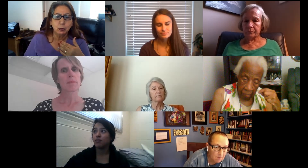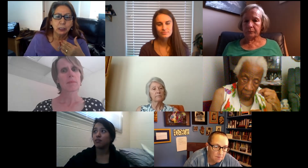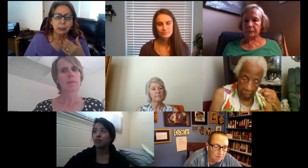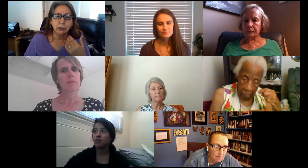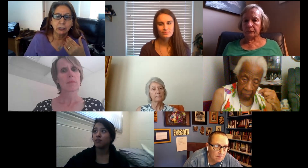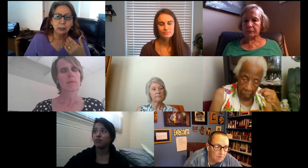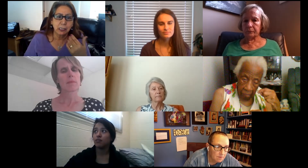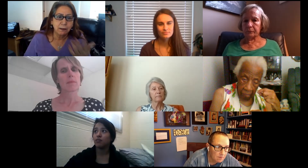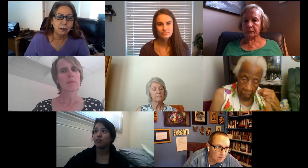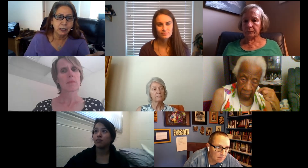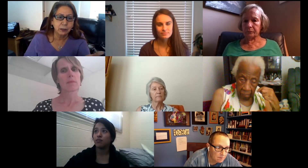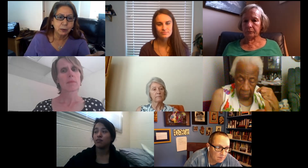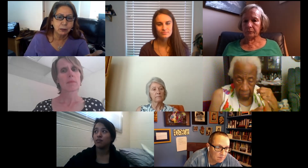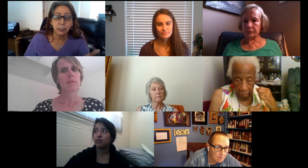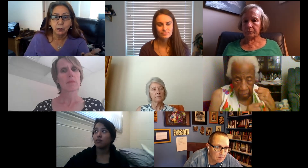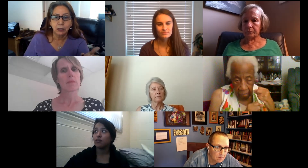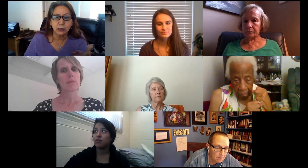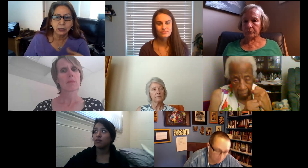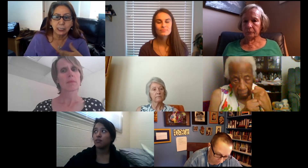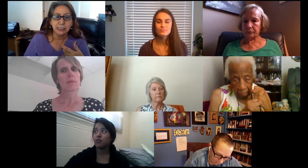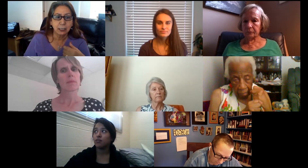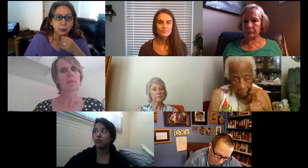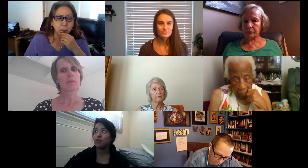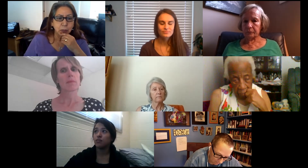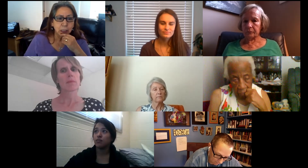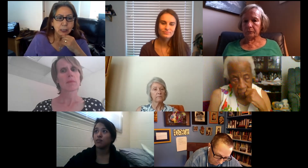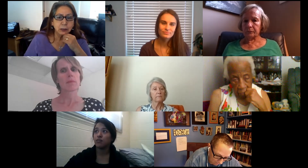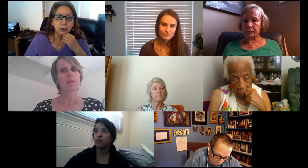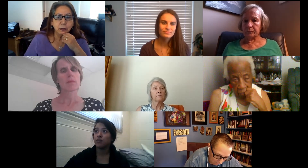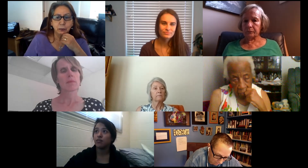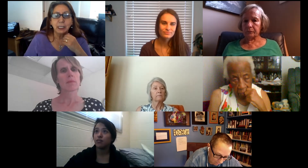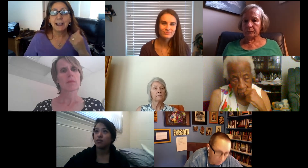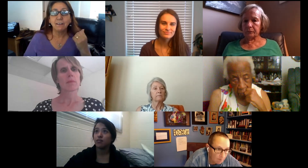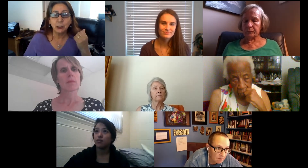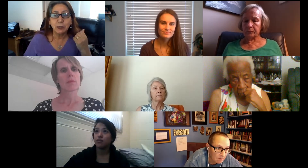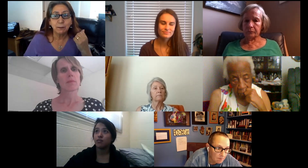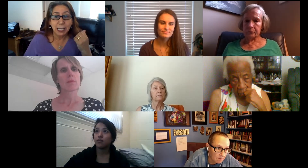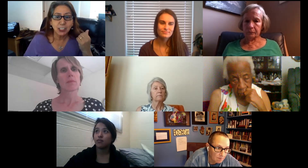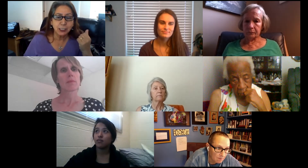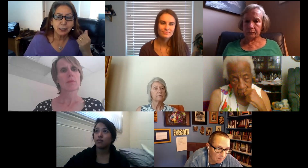that they have hard of hearing or hearing loss until they tell you. So we have to be patient, and